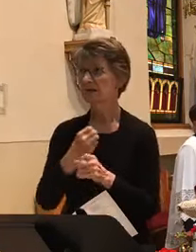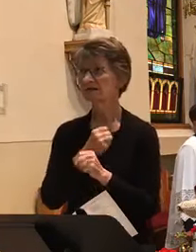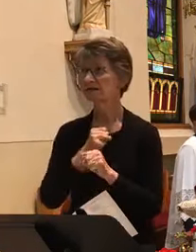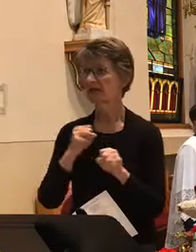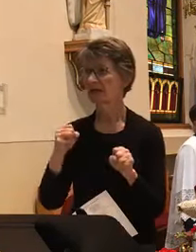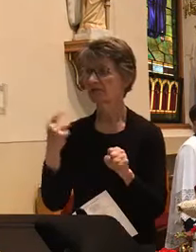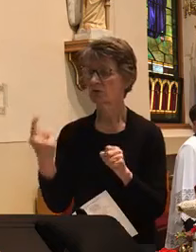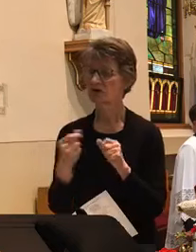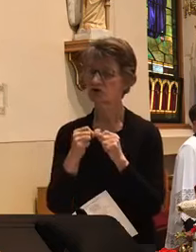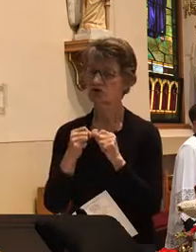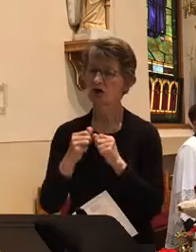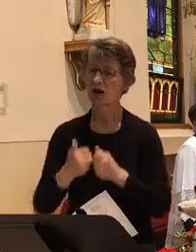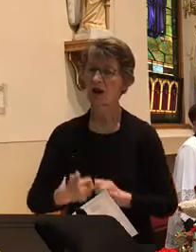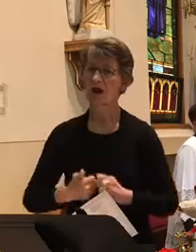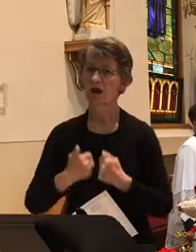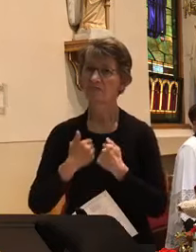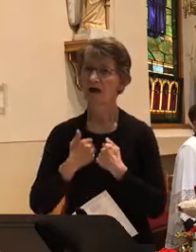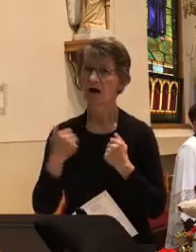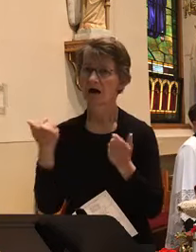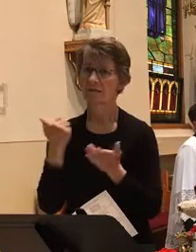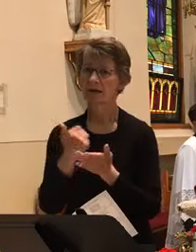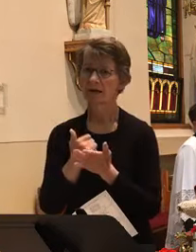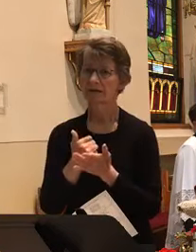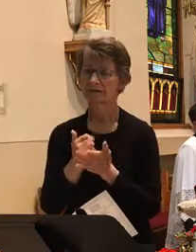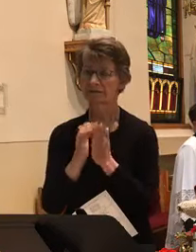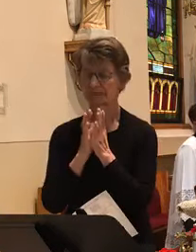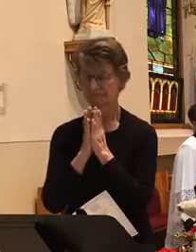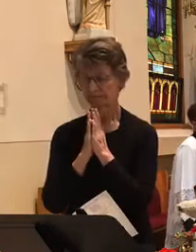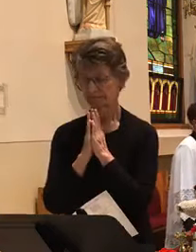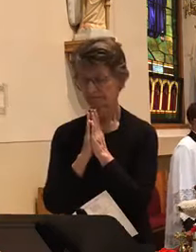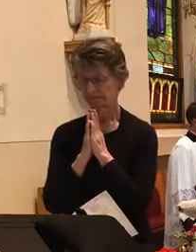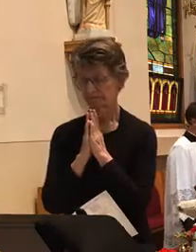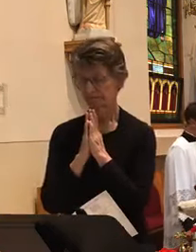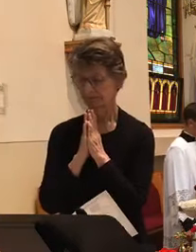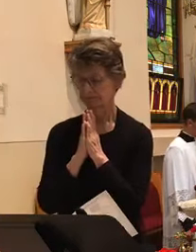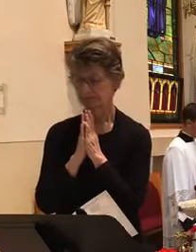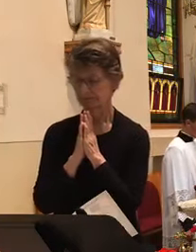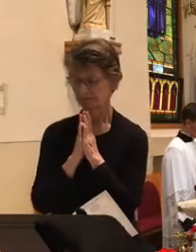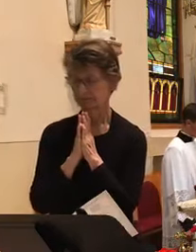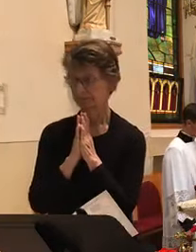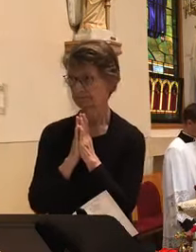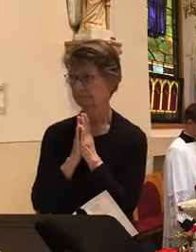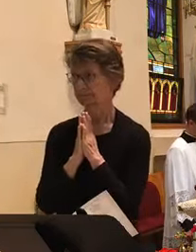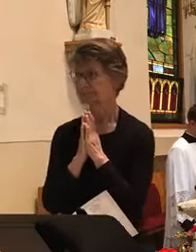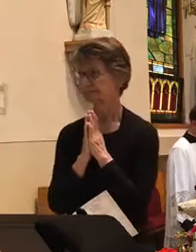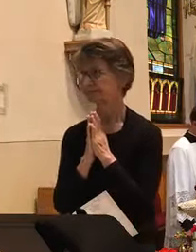for eternal life. Amen.